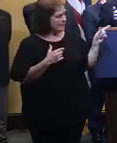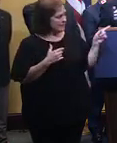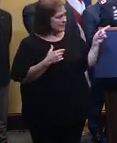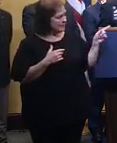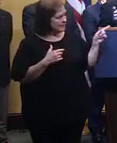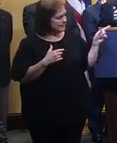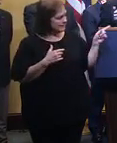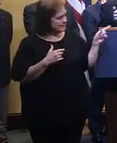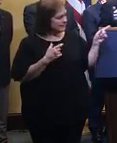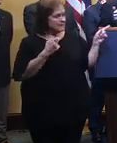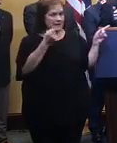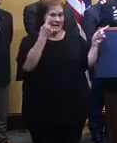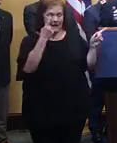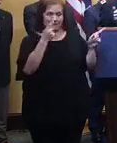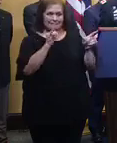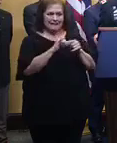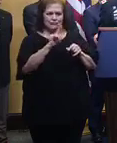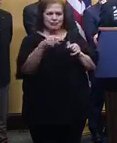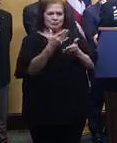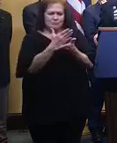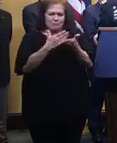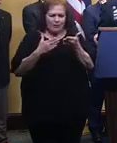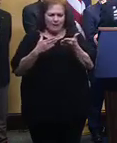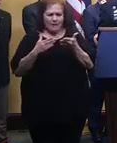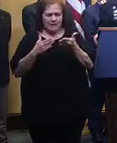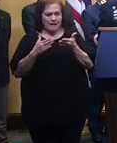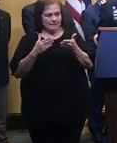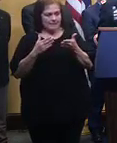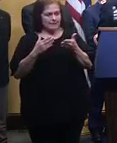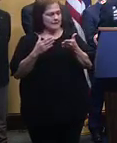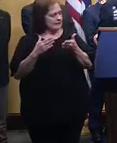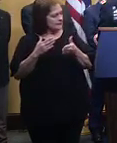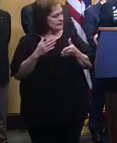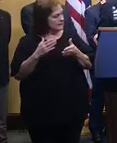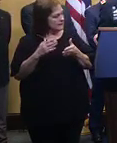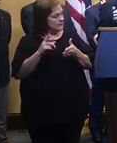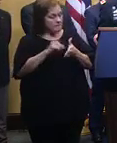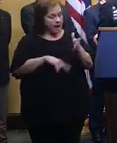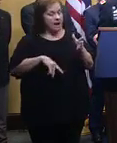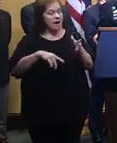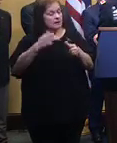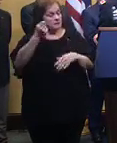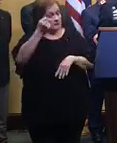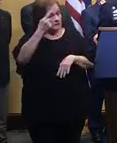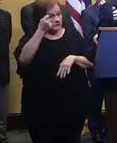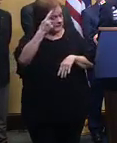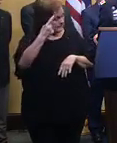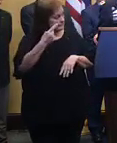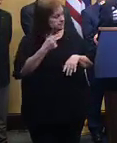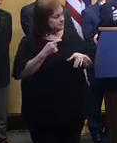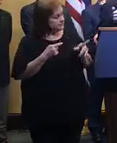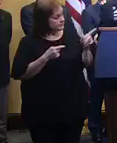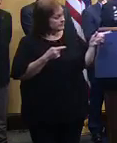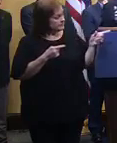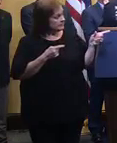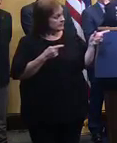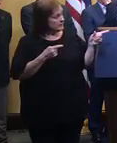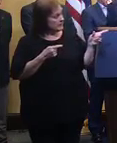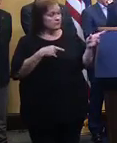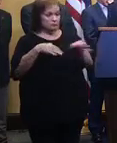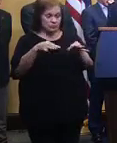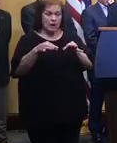very meaningful. But what this speaks to is inadequate drainage in the city of